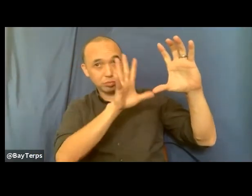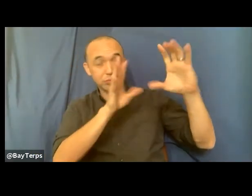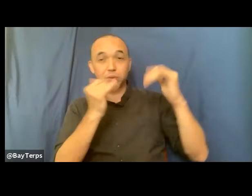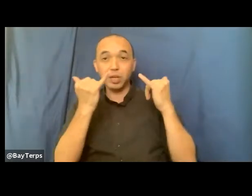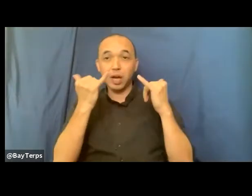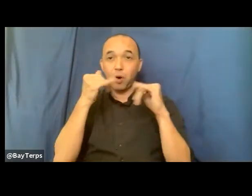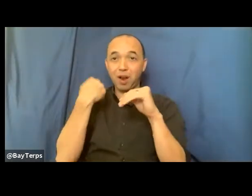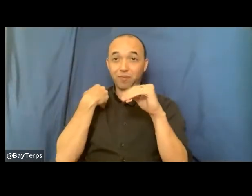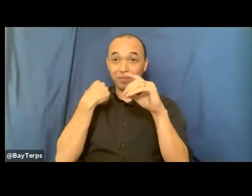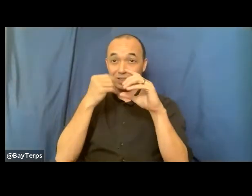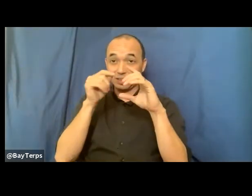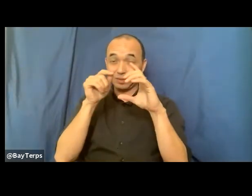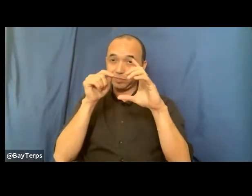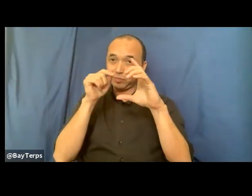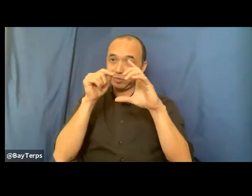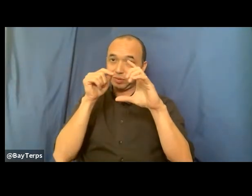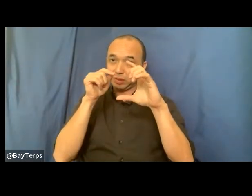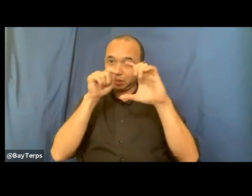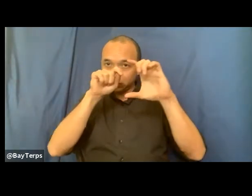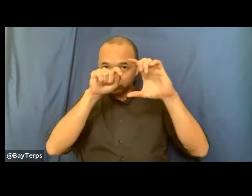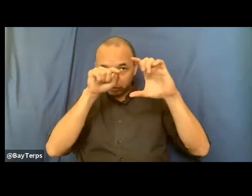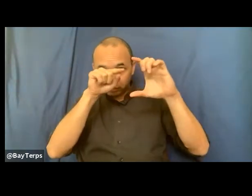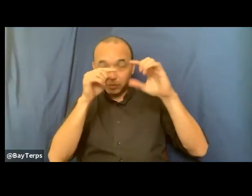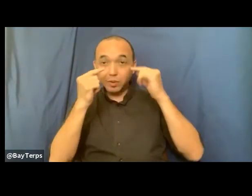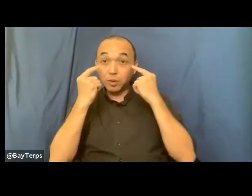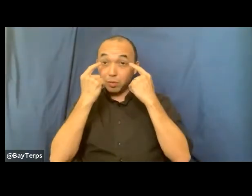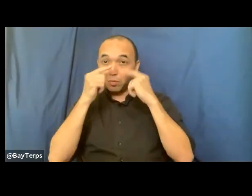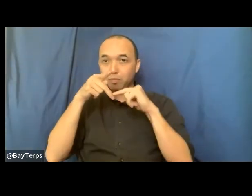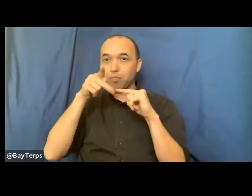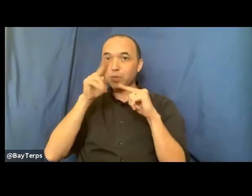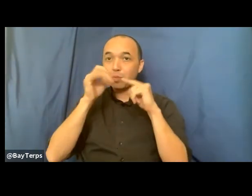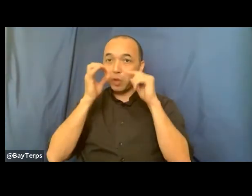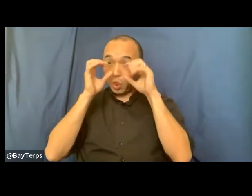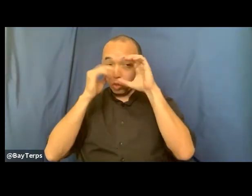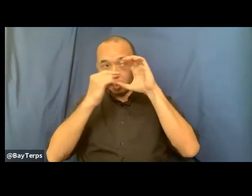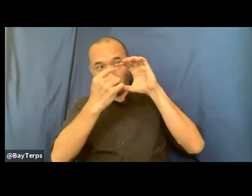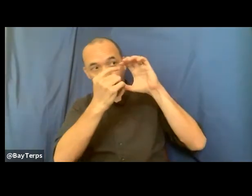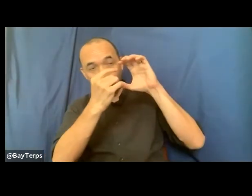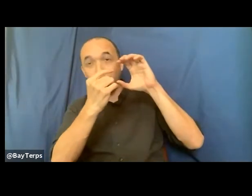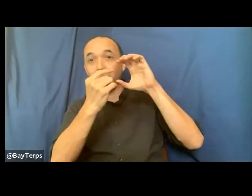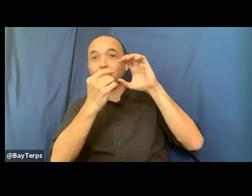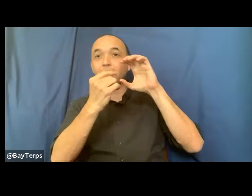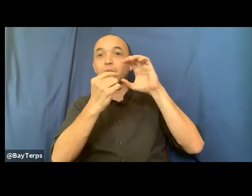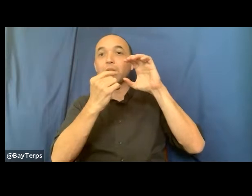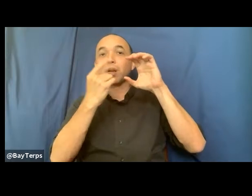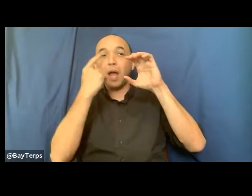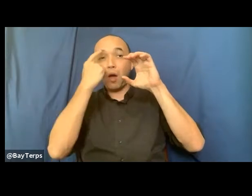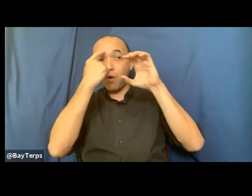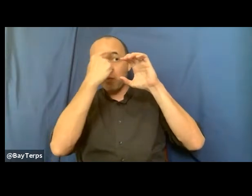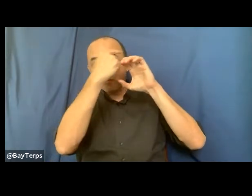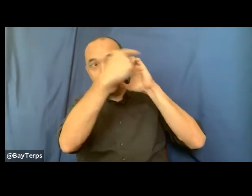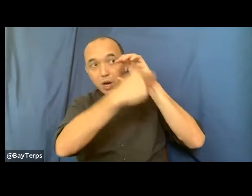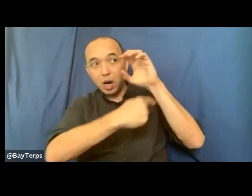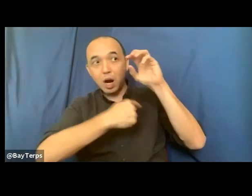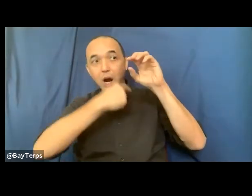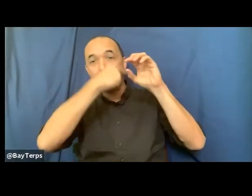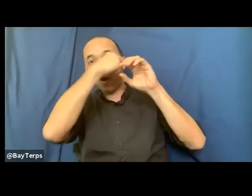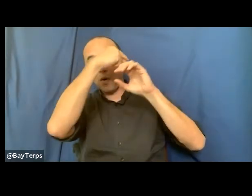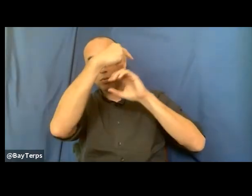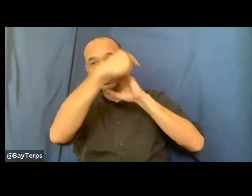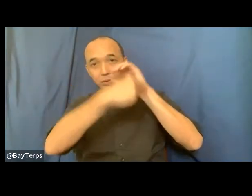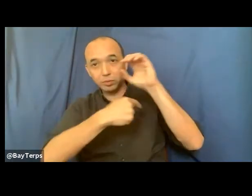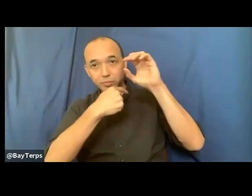I'll go around the iris, and then I'll create the eyeball. And working in this kind of